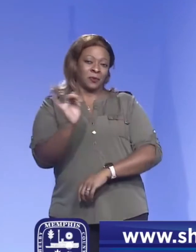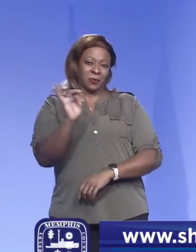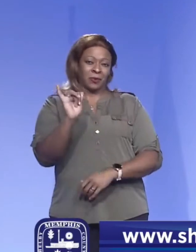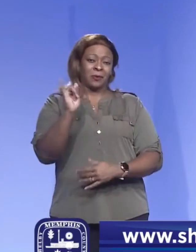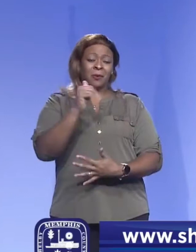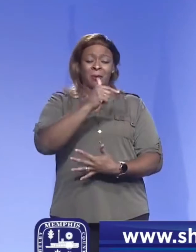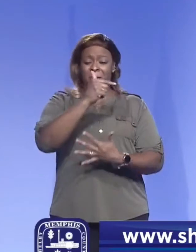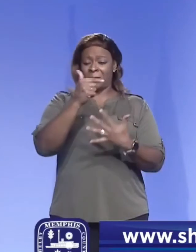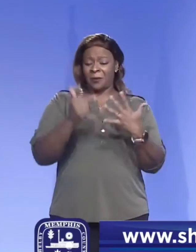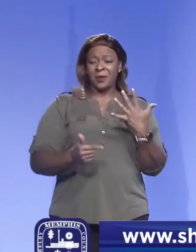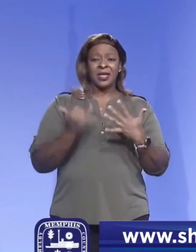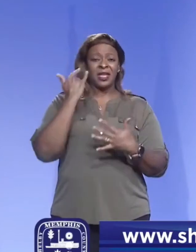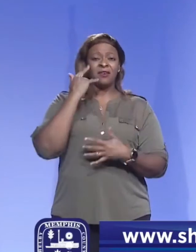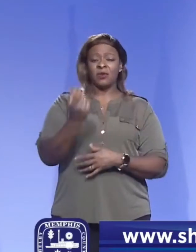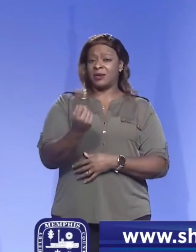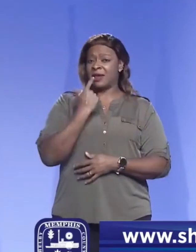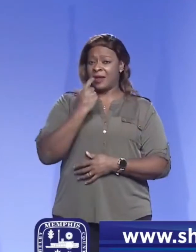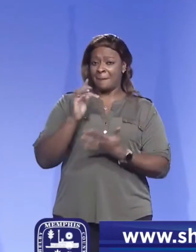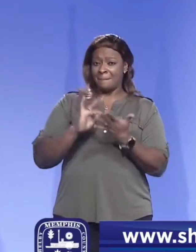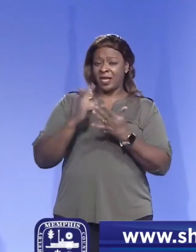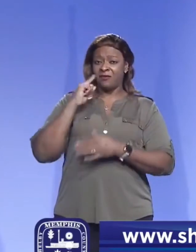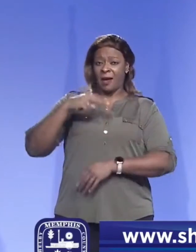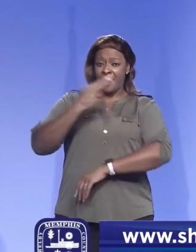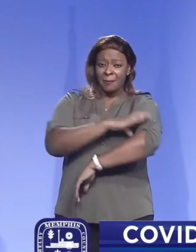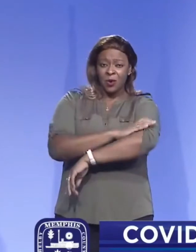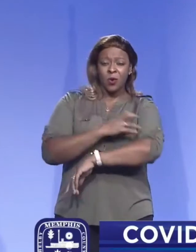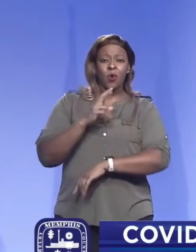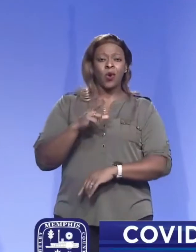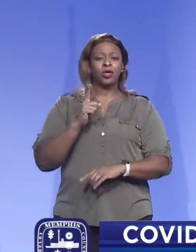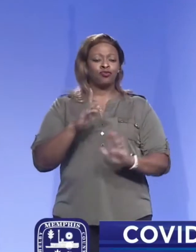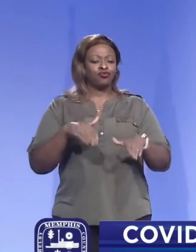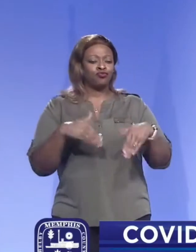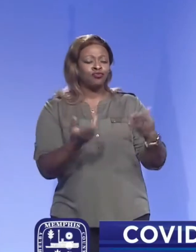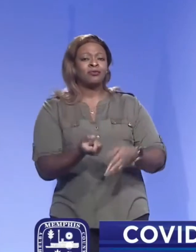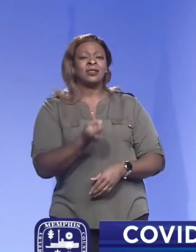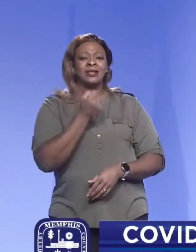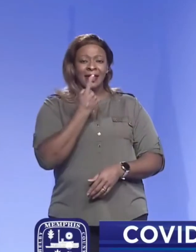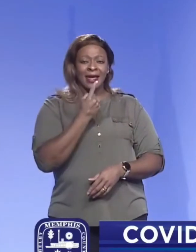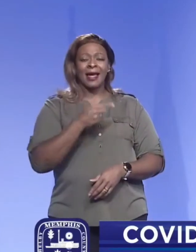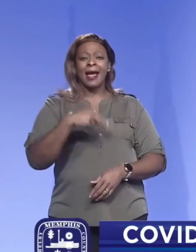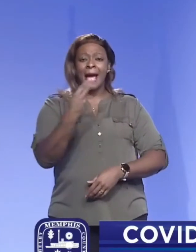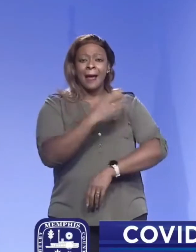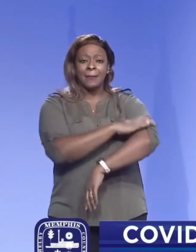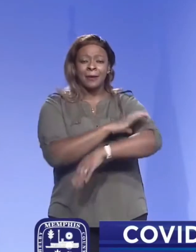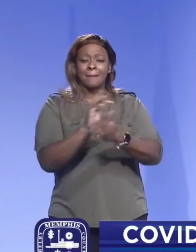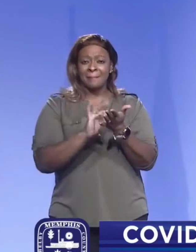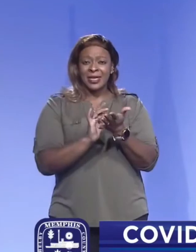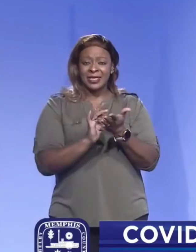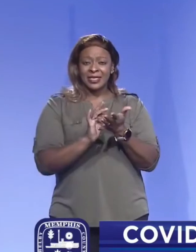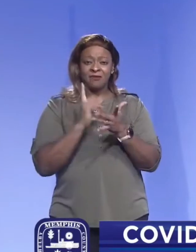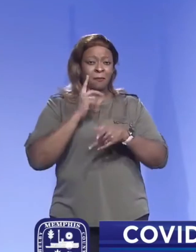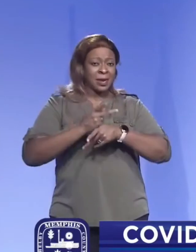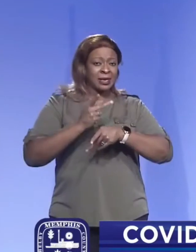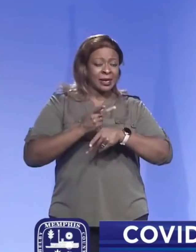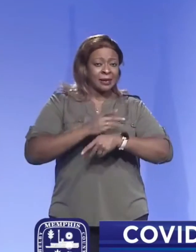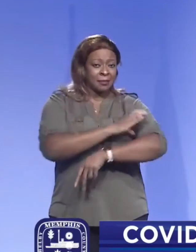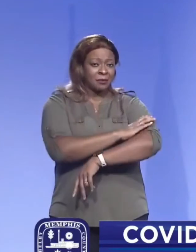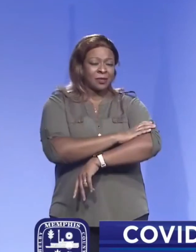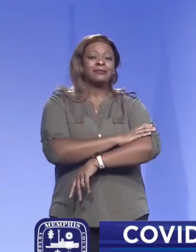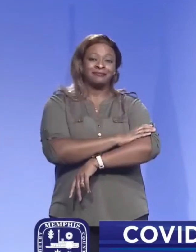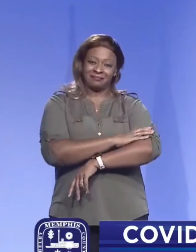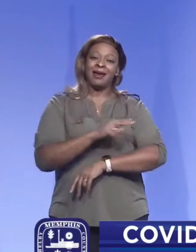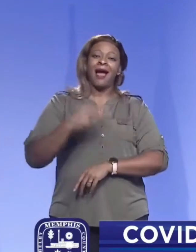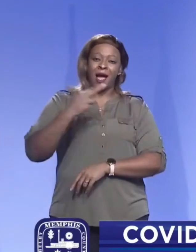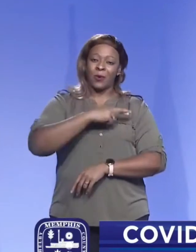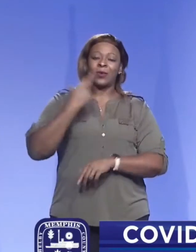So if you're on maintenance meds for high blood pressure, or you have ever been recommended to be on maintenance meds for high blood pressure, you're at increased risk